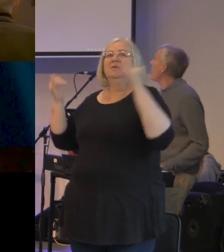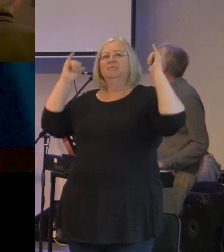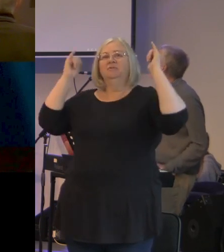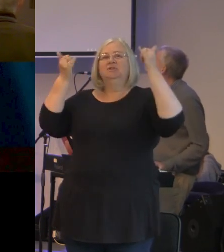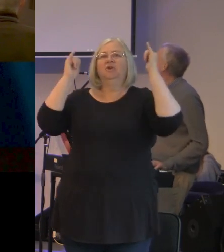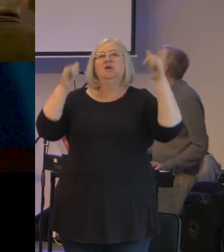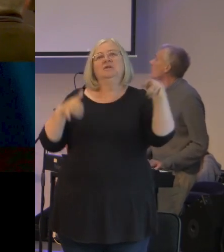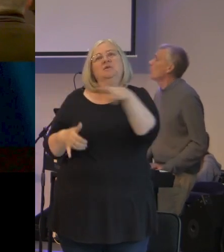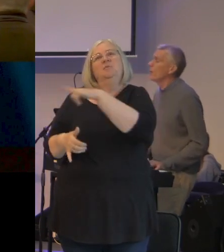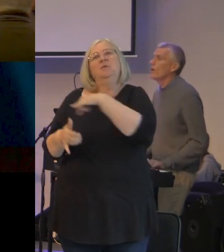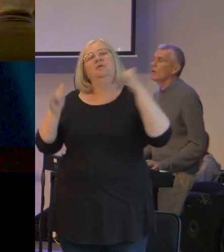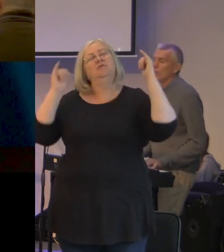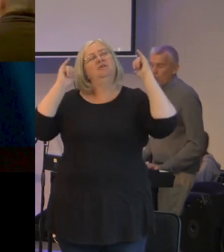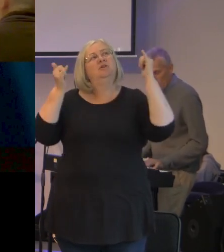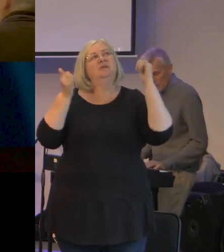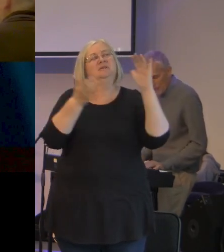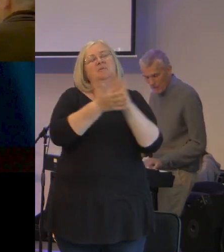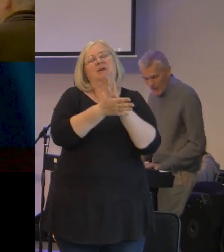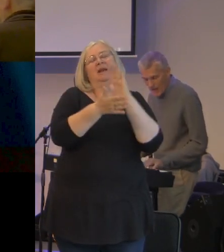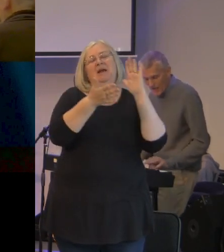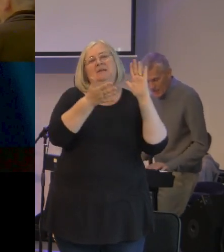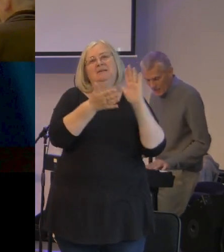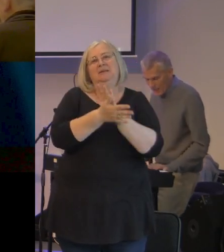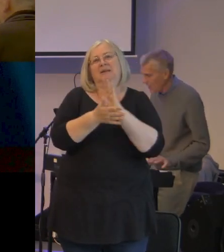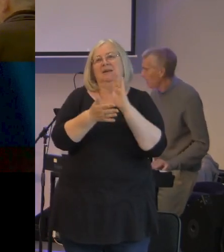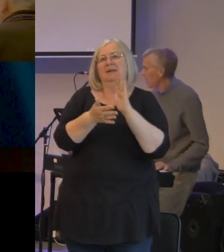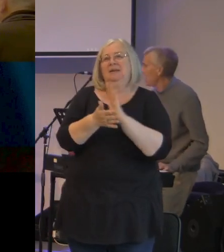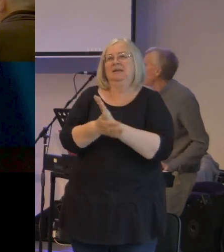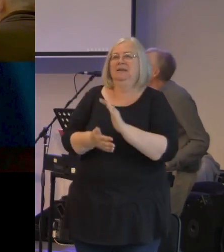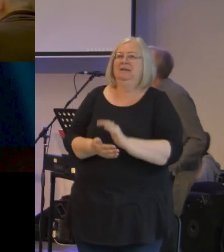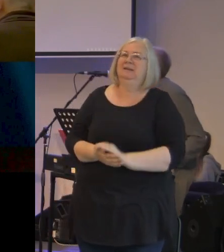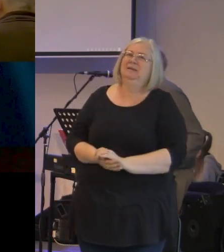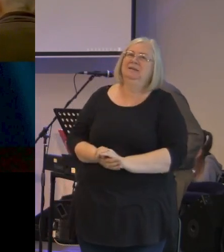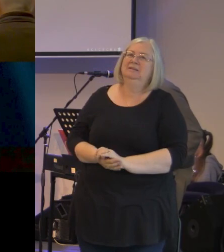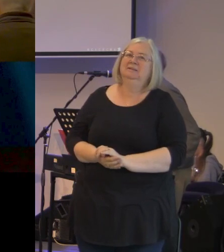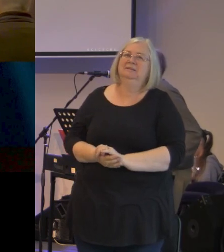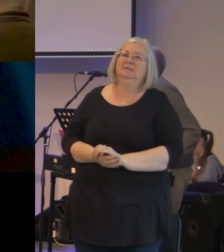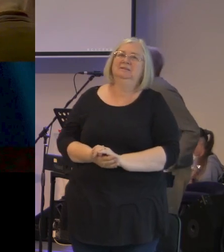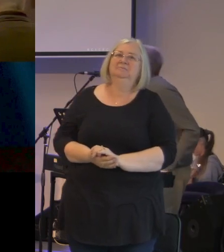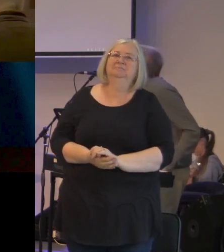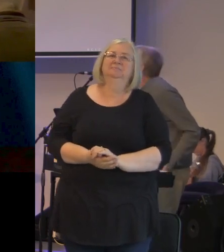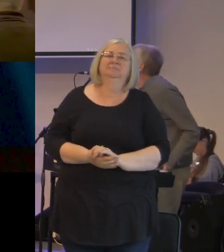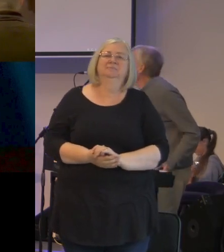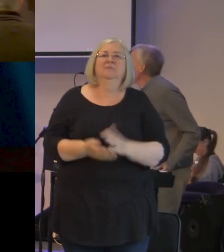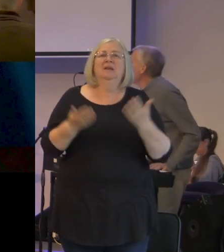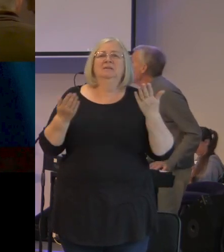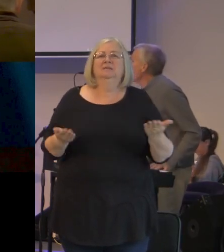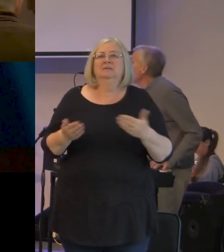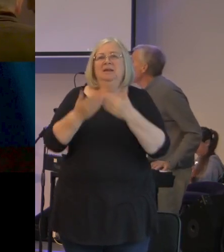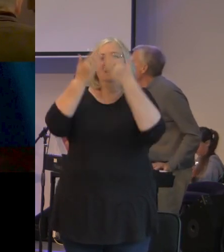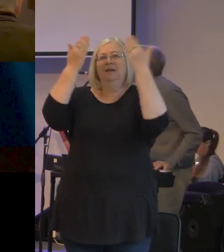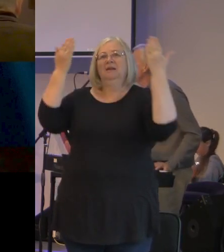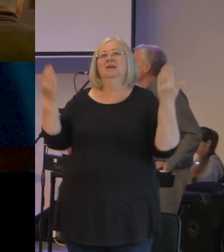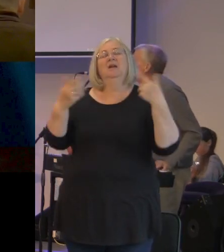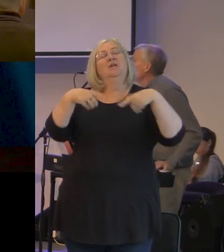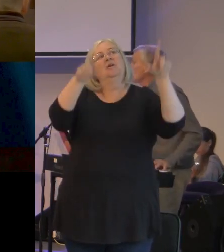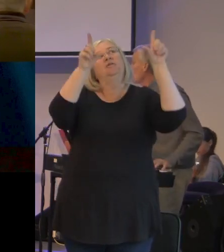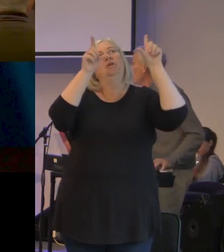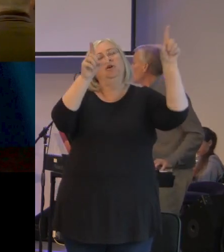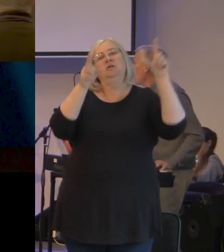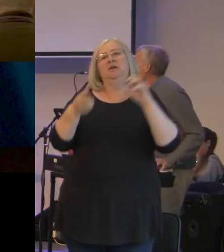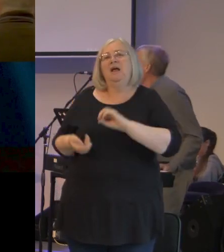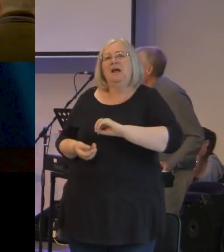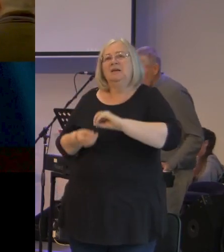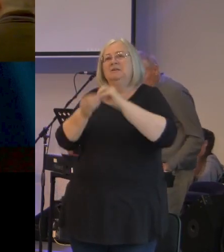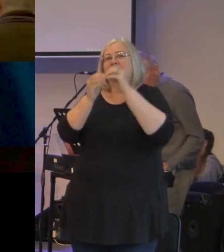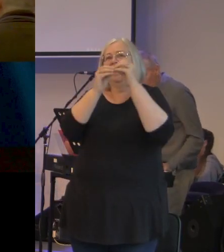Come and rejoice, we will rejoice and be glad in it. This is the day that the